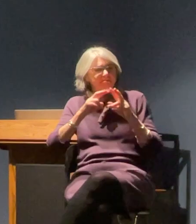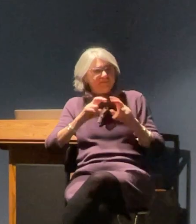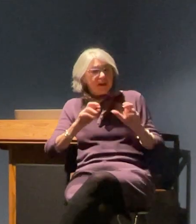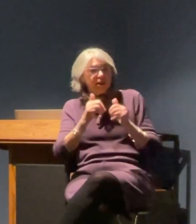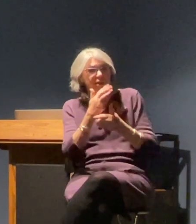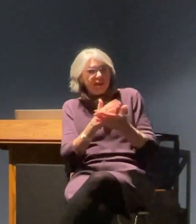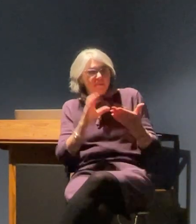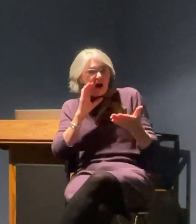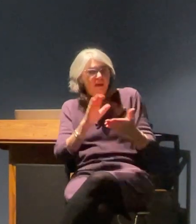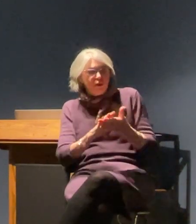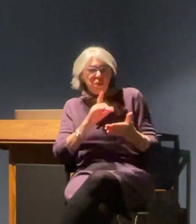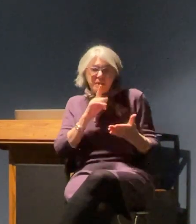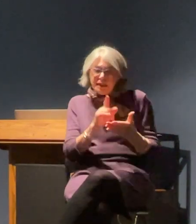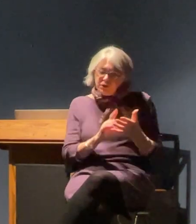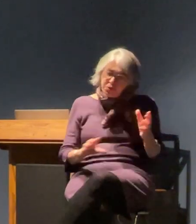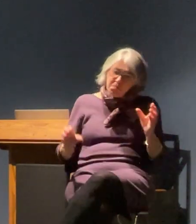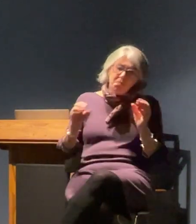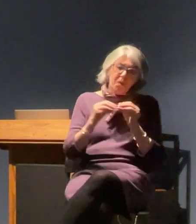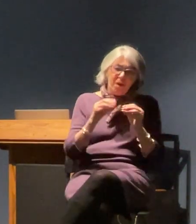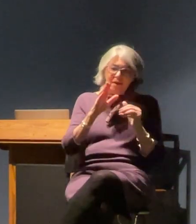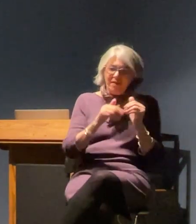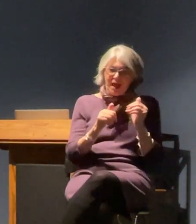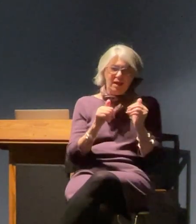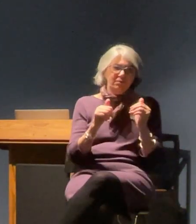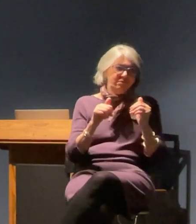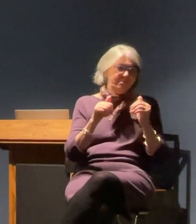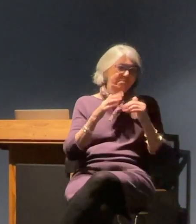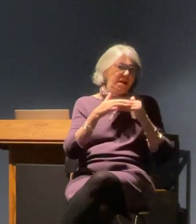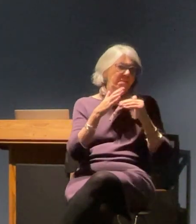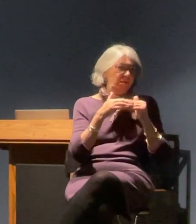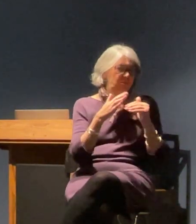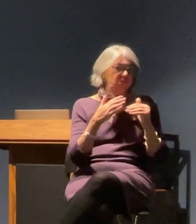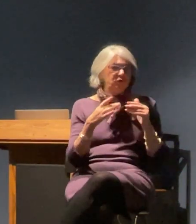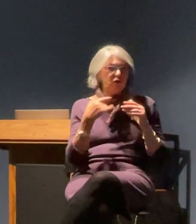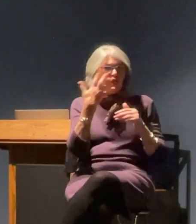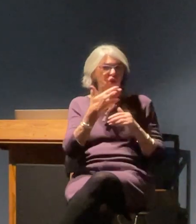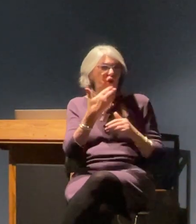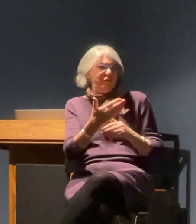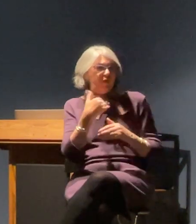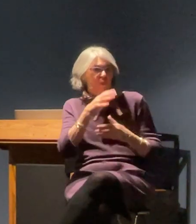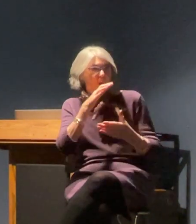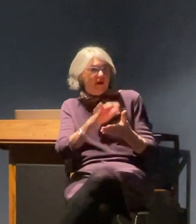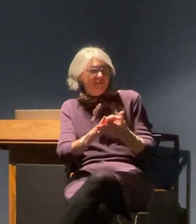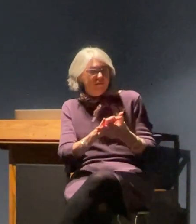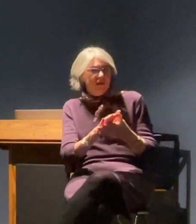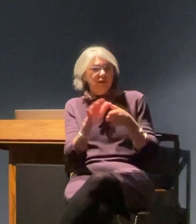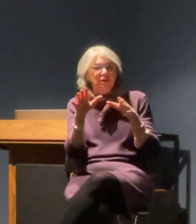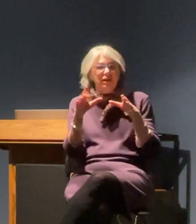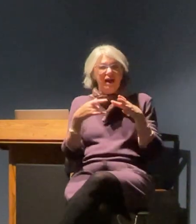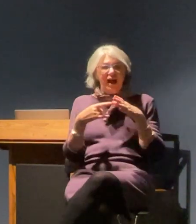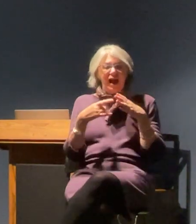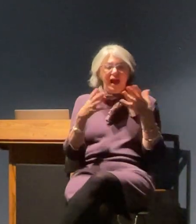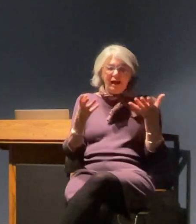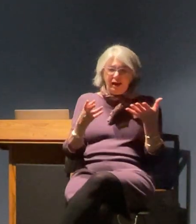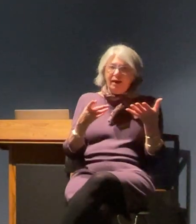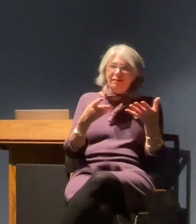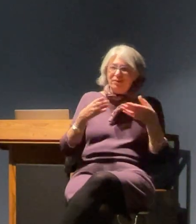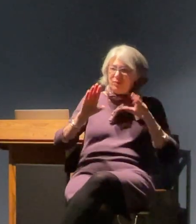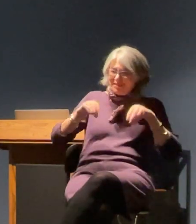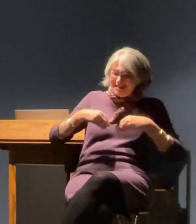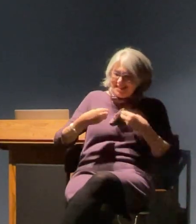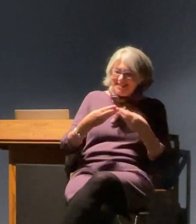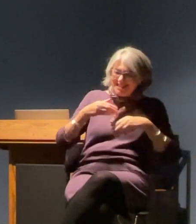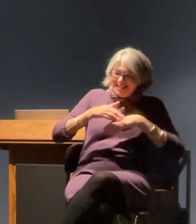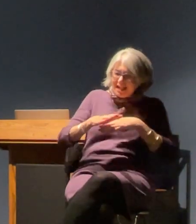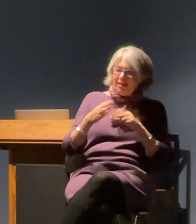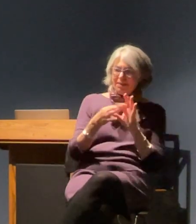husbands will really go above and beyond to look good for their wife, right? And to articulate that unheard message that I'm okay, right? My